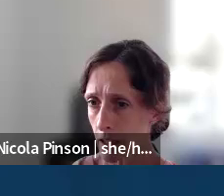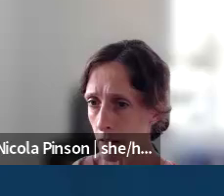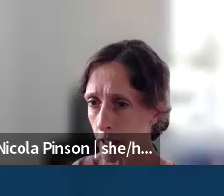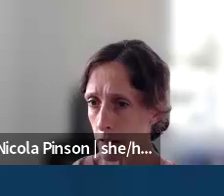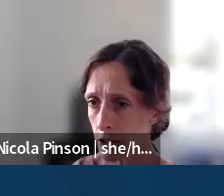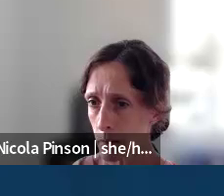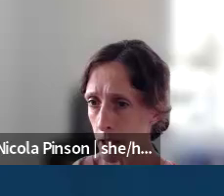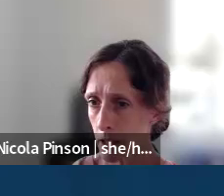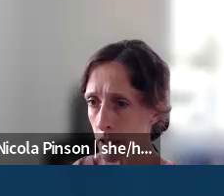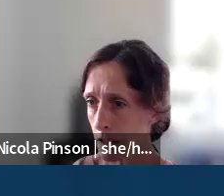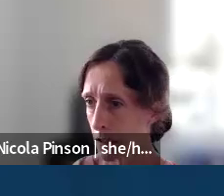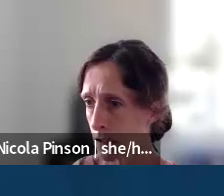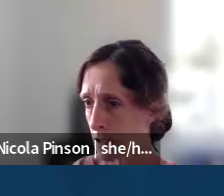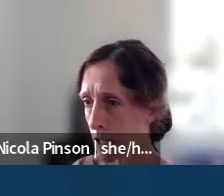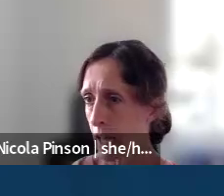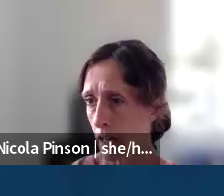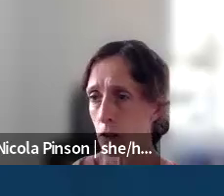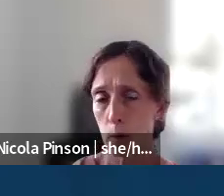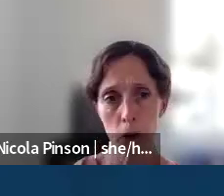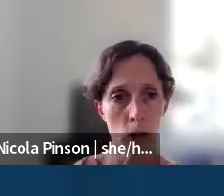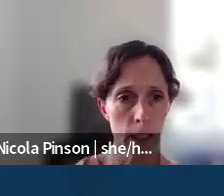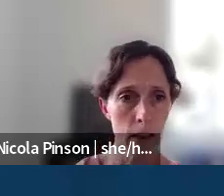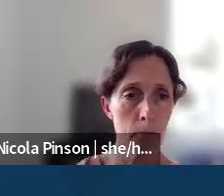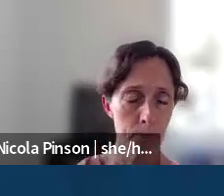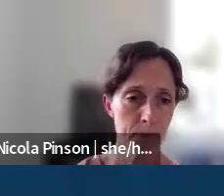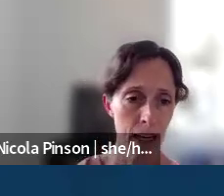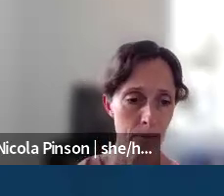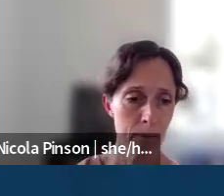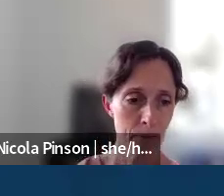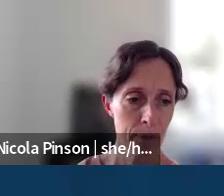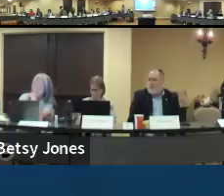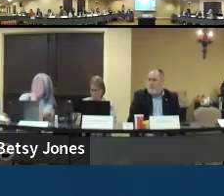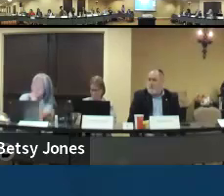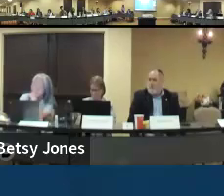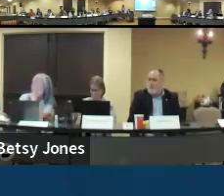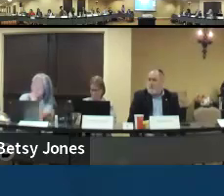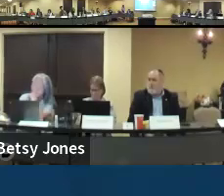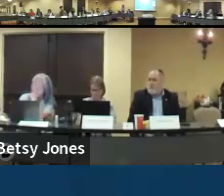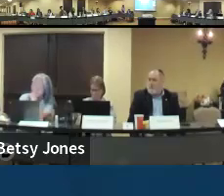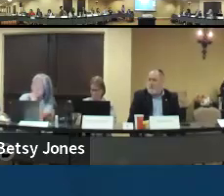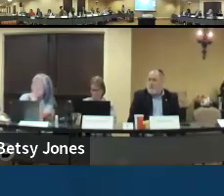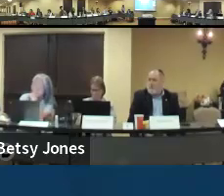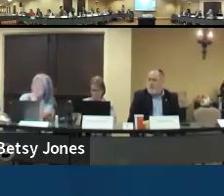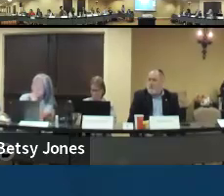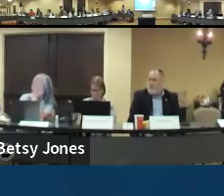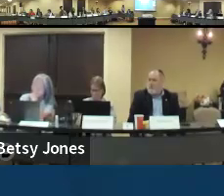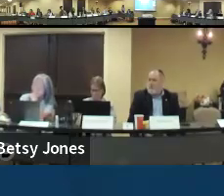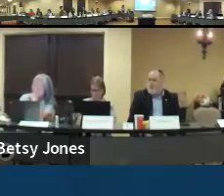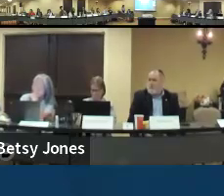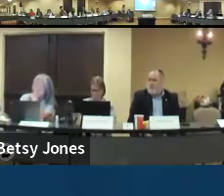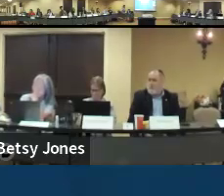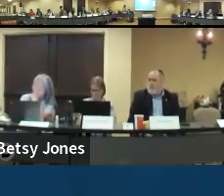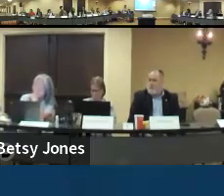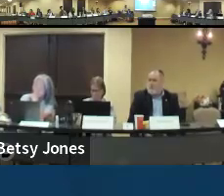just get that right, Jamie. Yeah, November 15th. Yeah. November 14th? 13th.